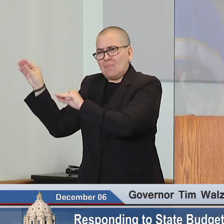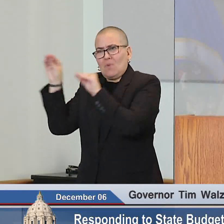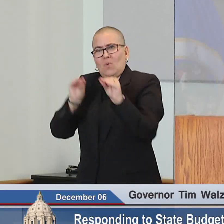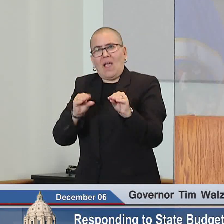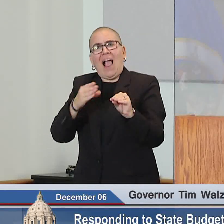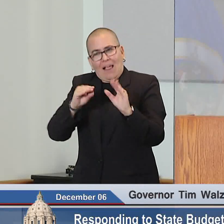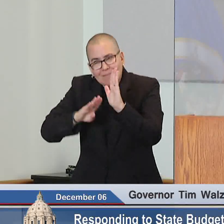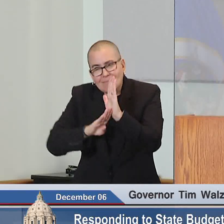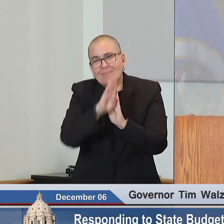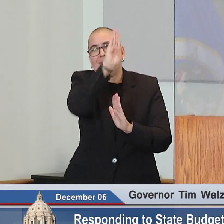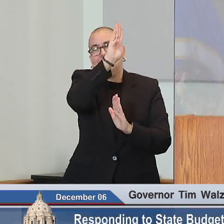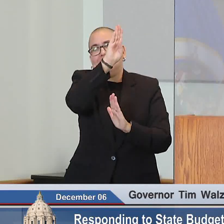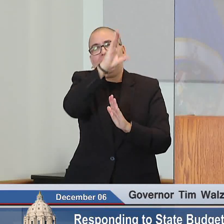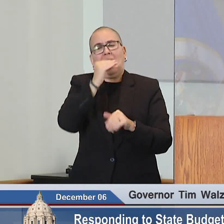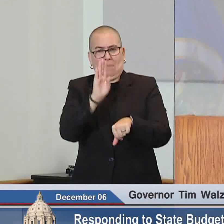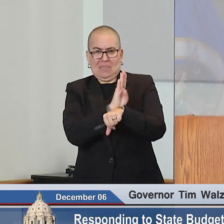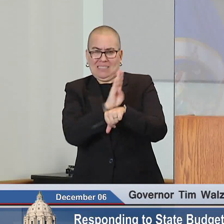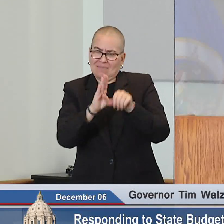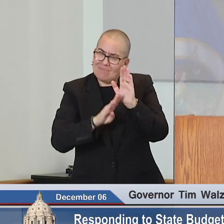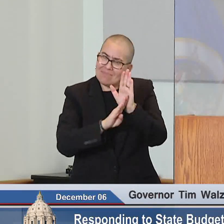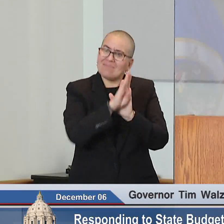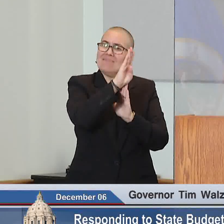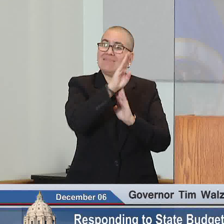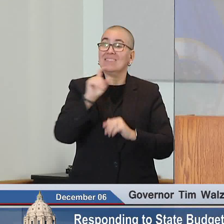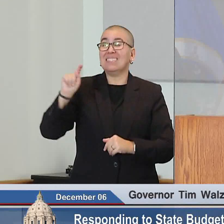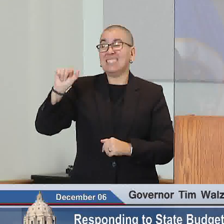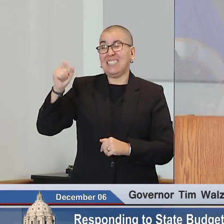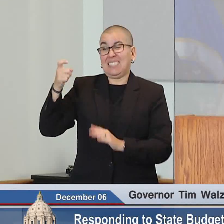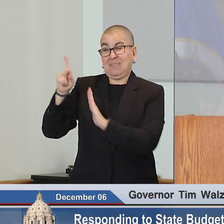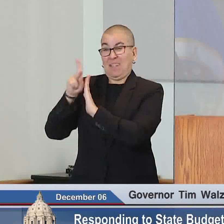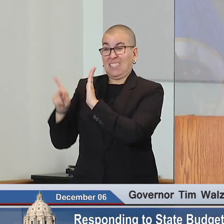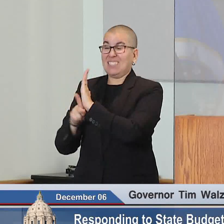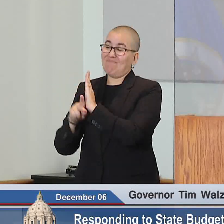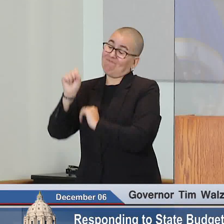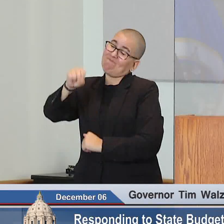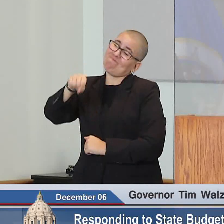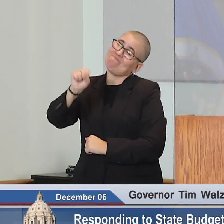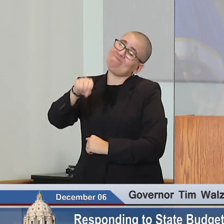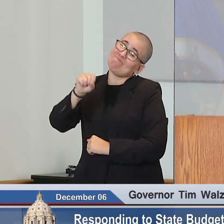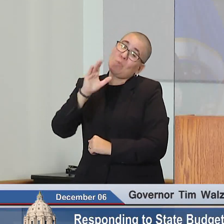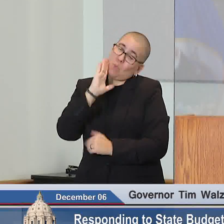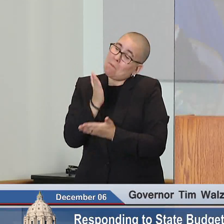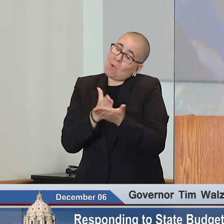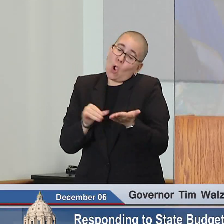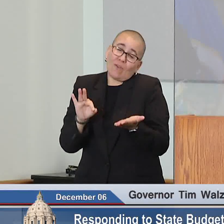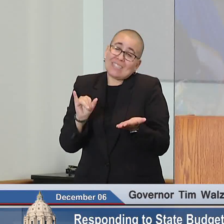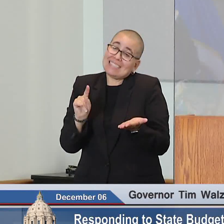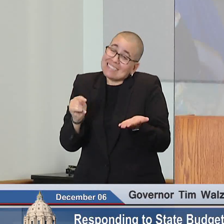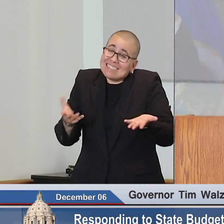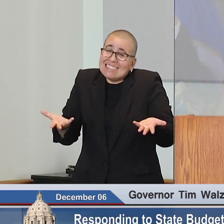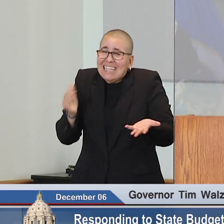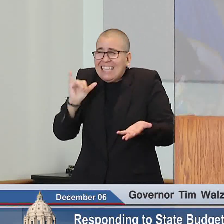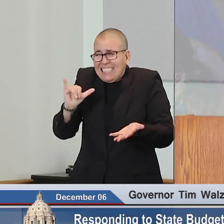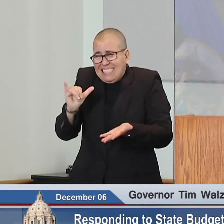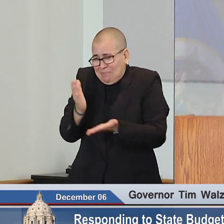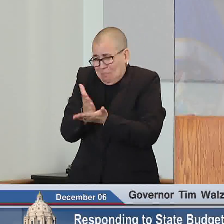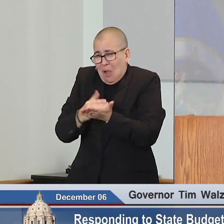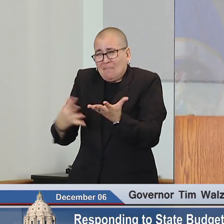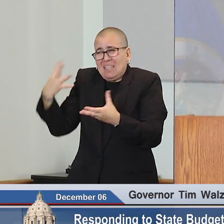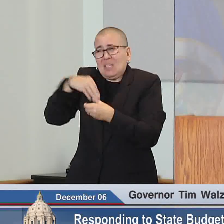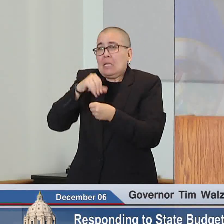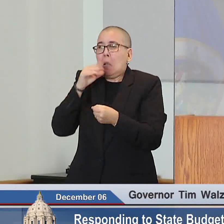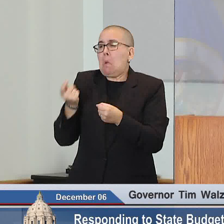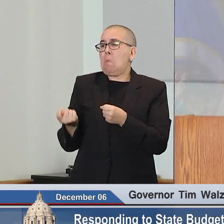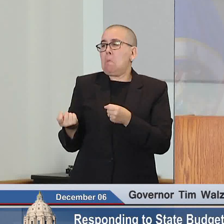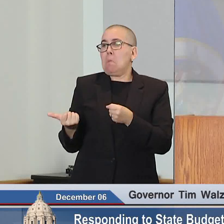It can't be the simplification, but tax policy is a part of that. And so I think having that conversation of looking, and, again, the Minnesota adage of skate